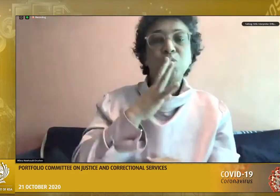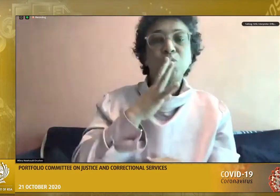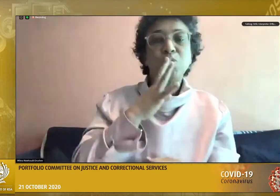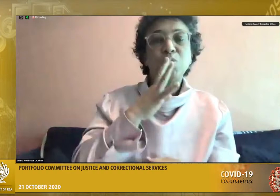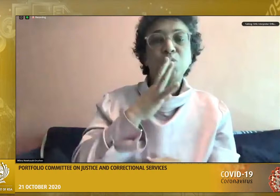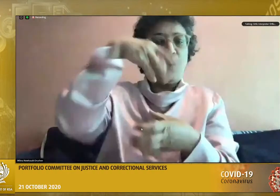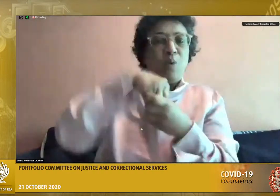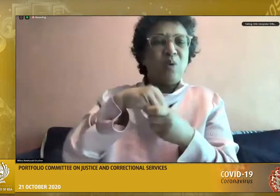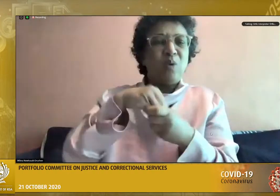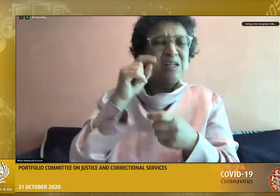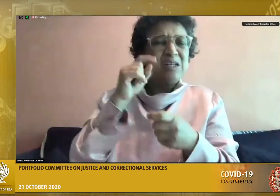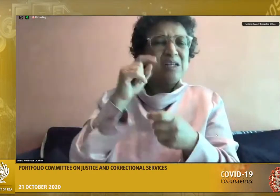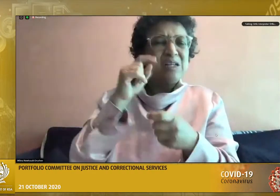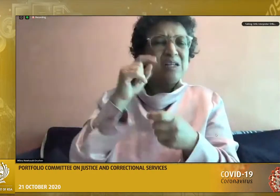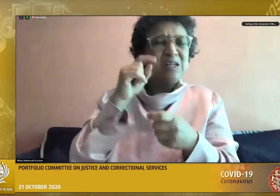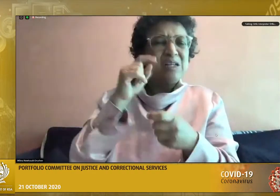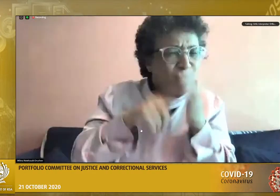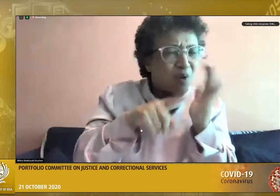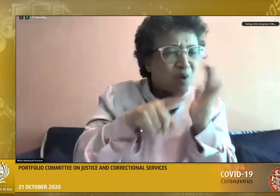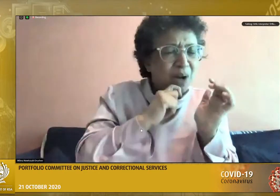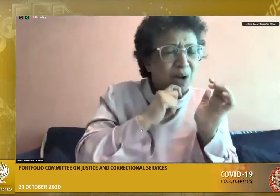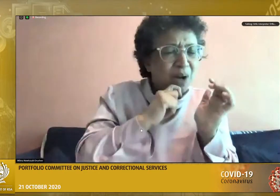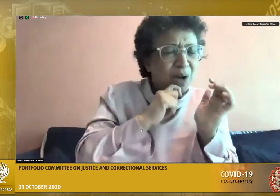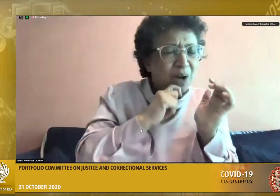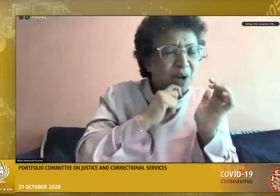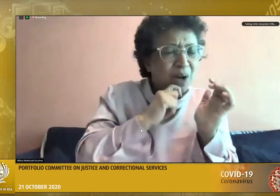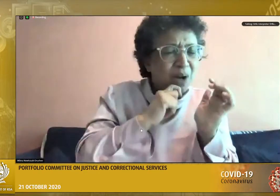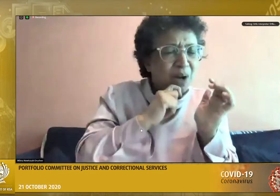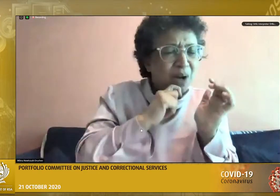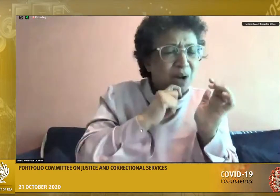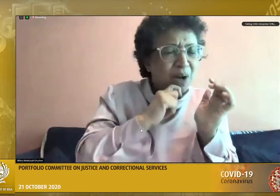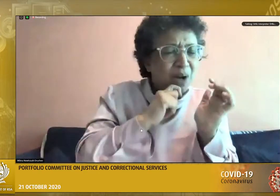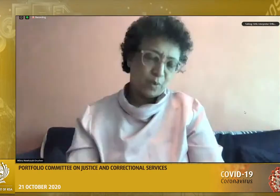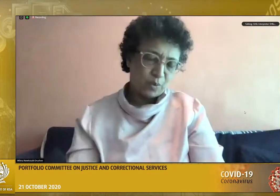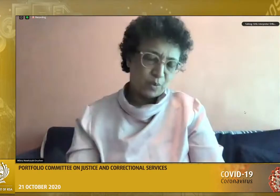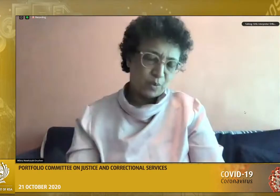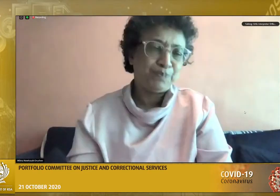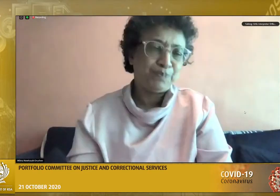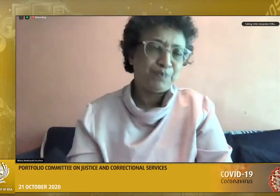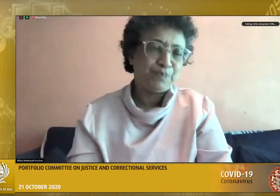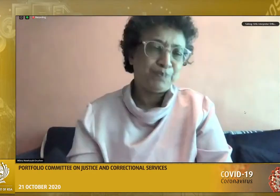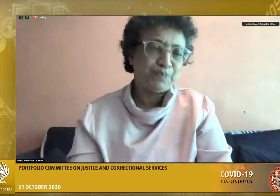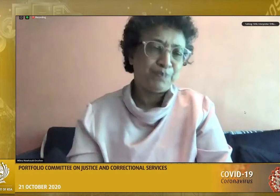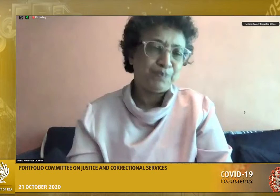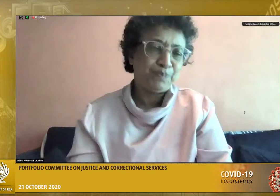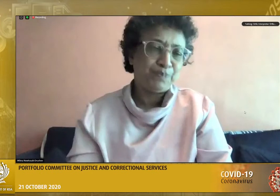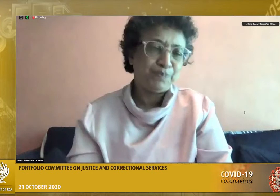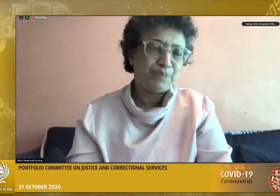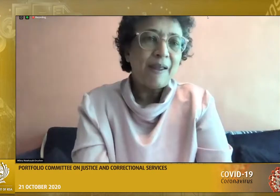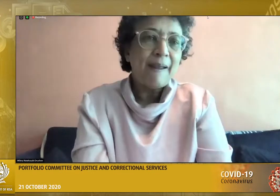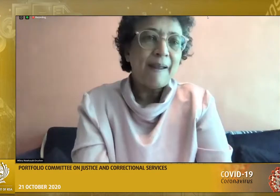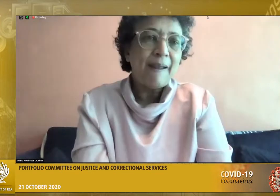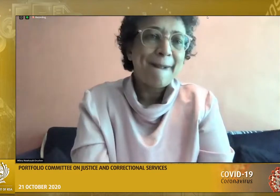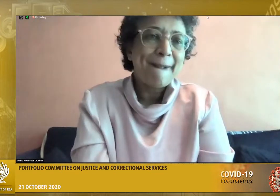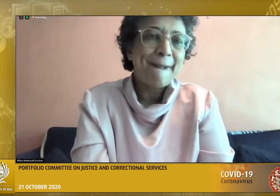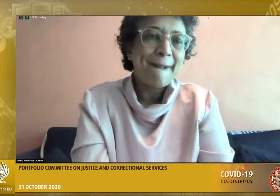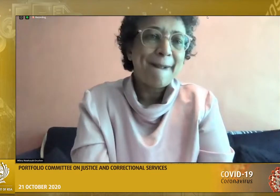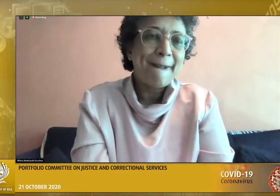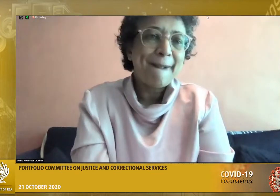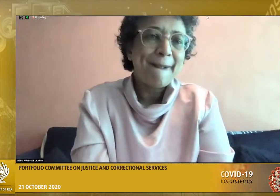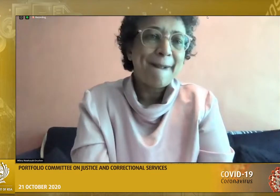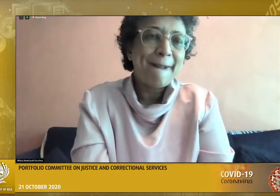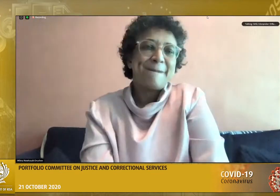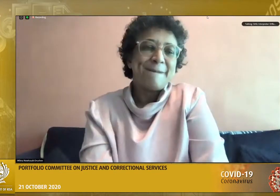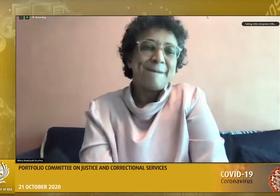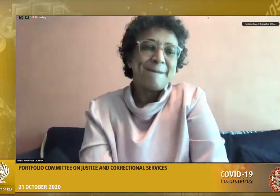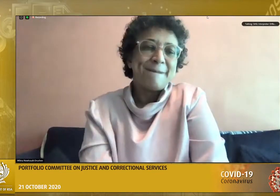and the spectrum as well of disability that you mentioned. So I just need clarity on what you were saying about in terms